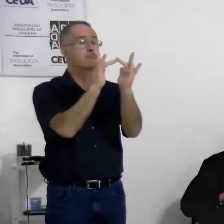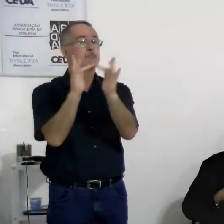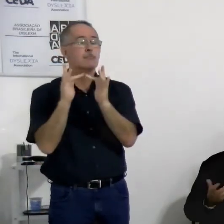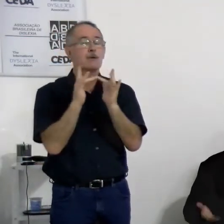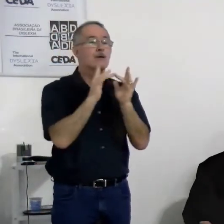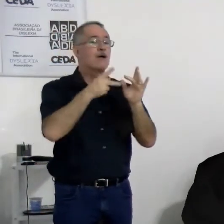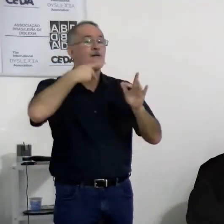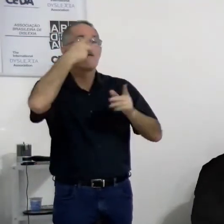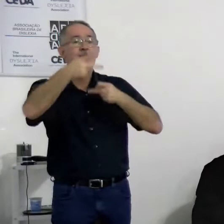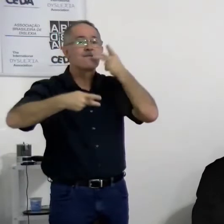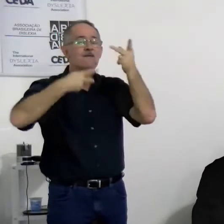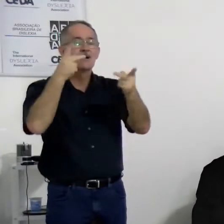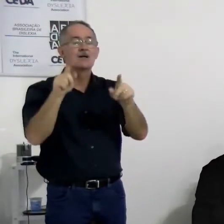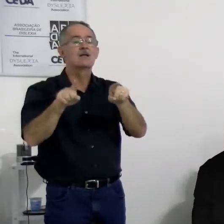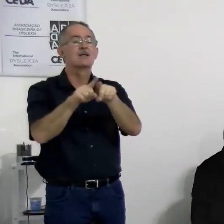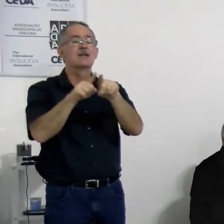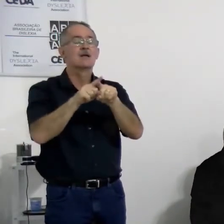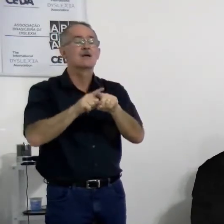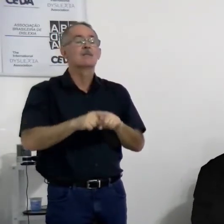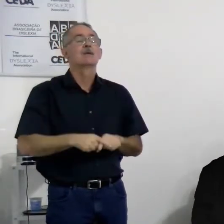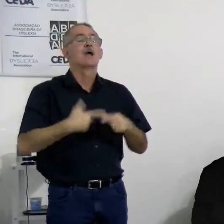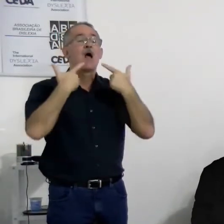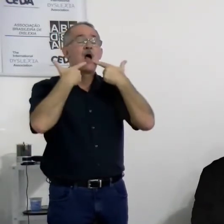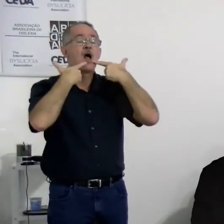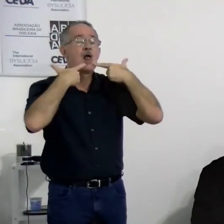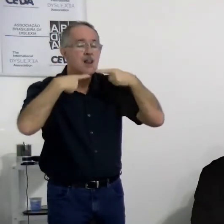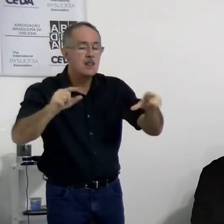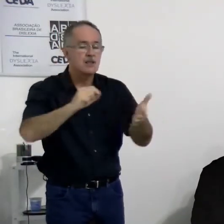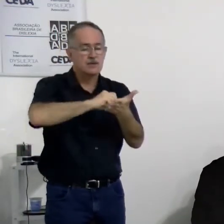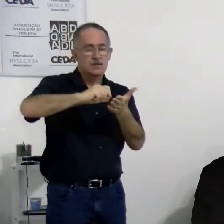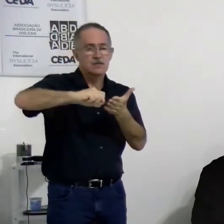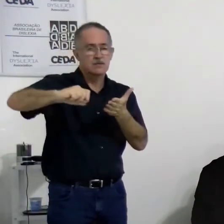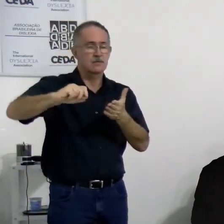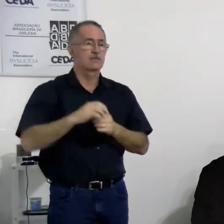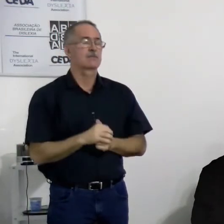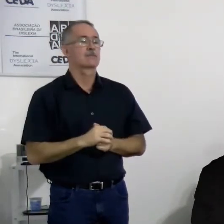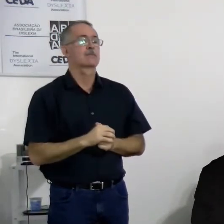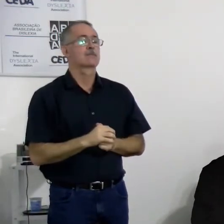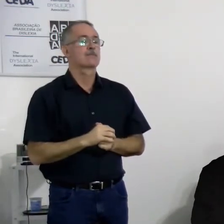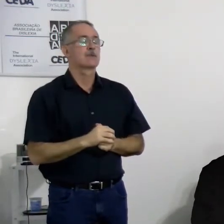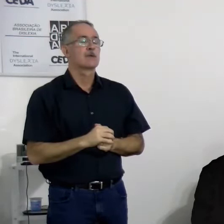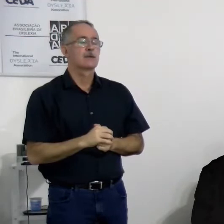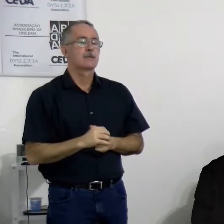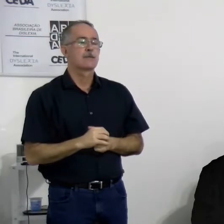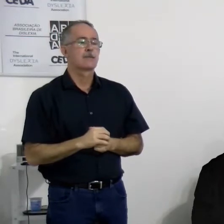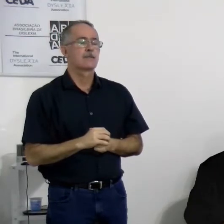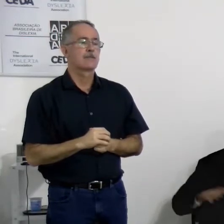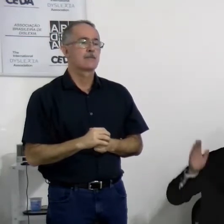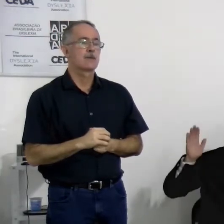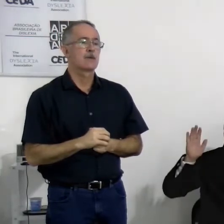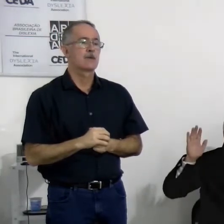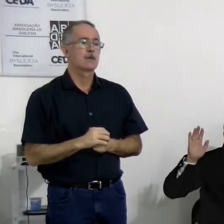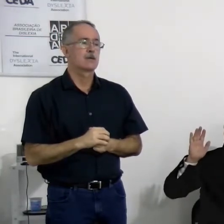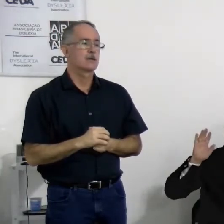língua falada e a língua escrita. And therefore, when I saw, how many of you are speech language